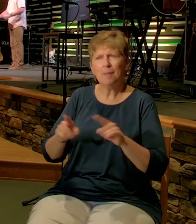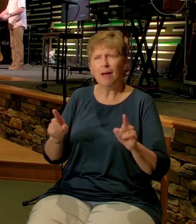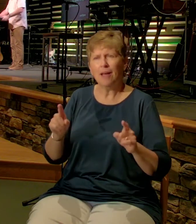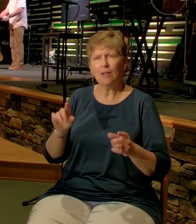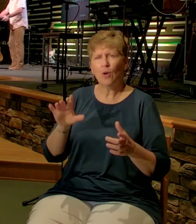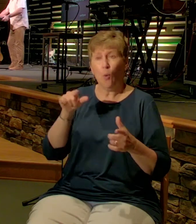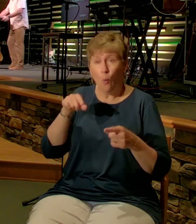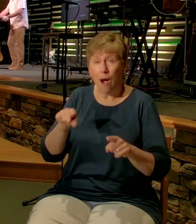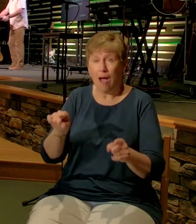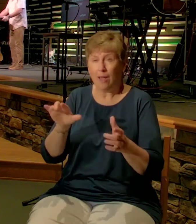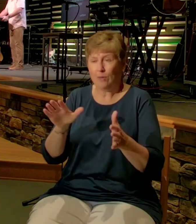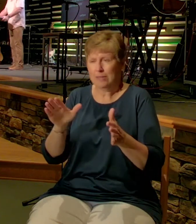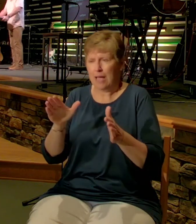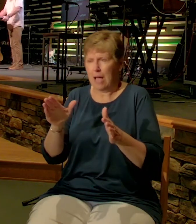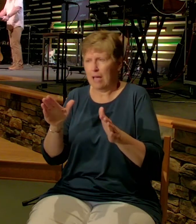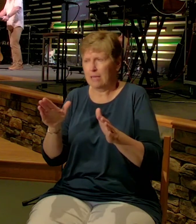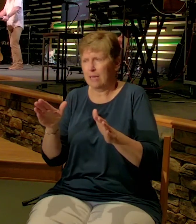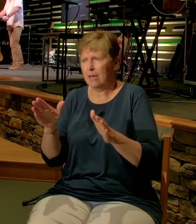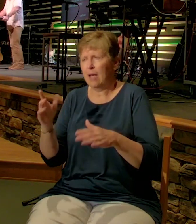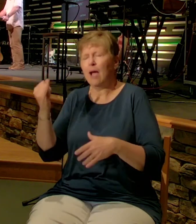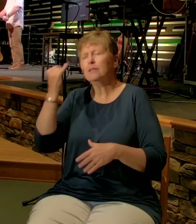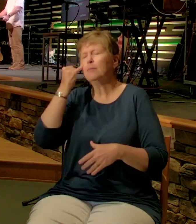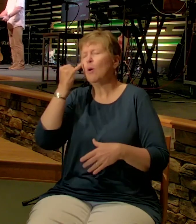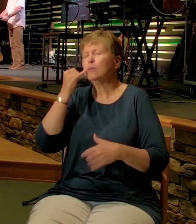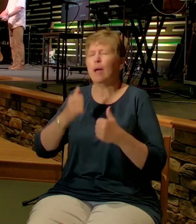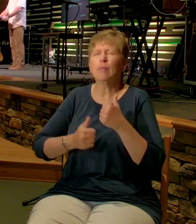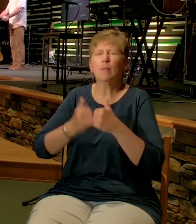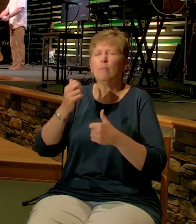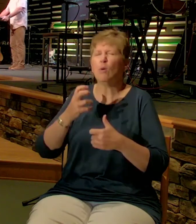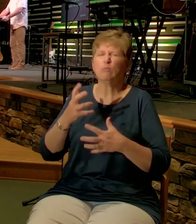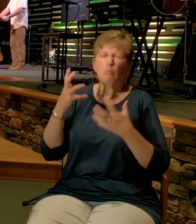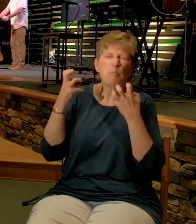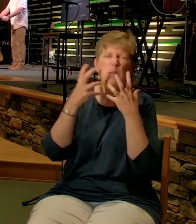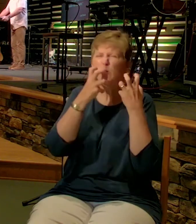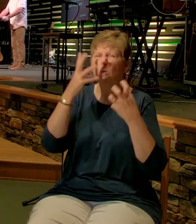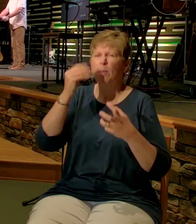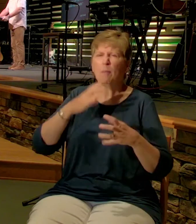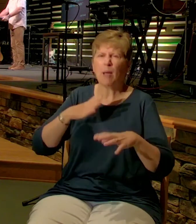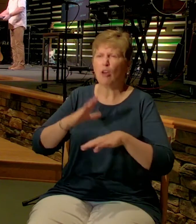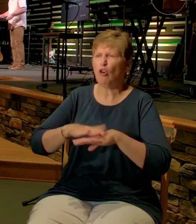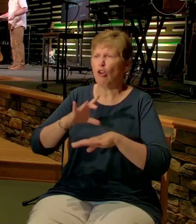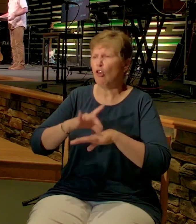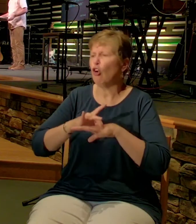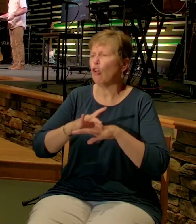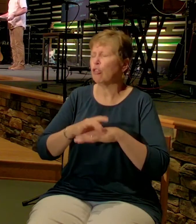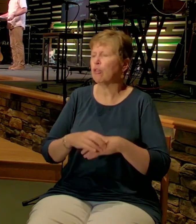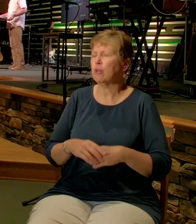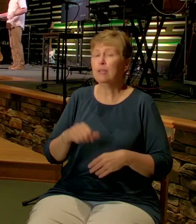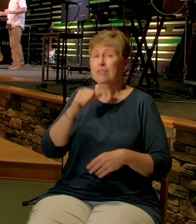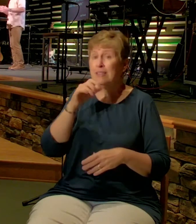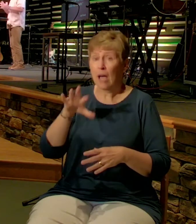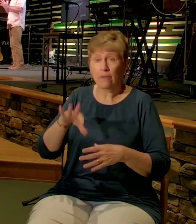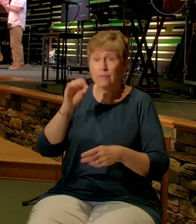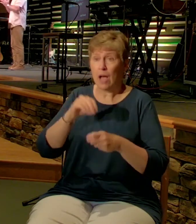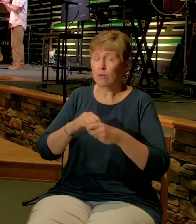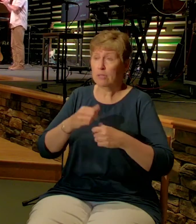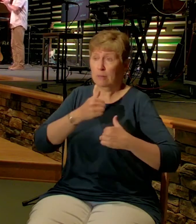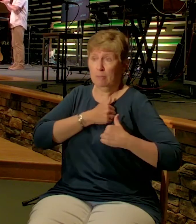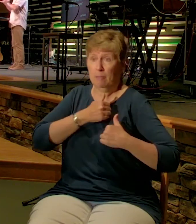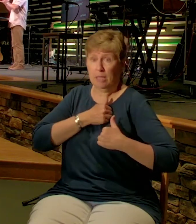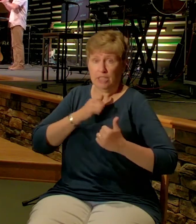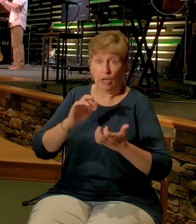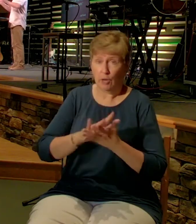dying, he said, "I suppose I'm the most miserable man on earth." Not found in military glory. Alexander the